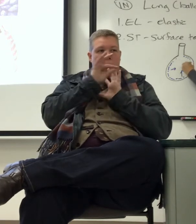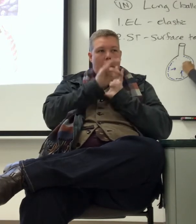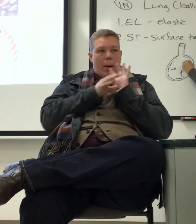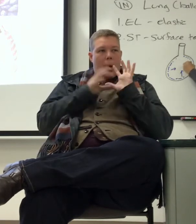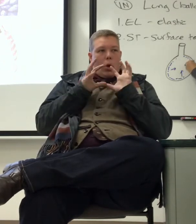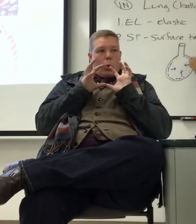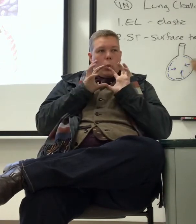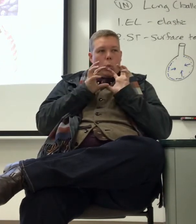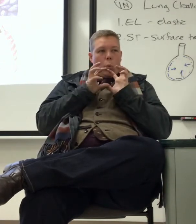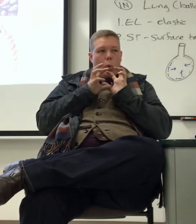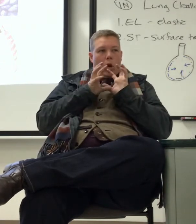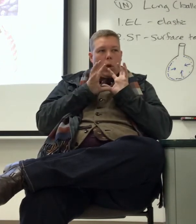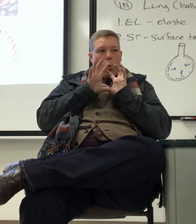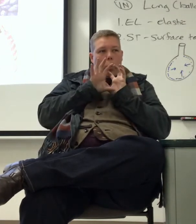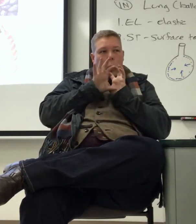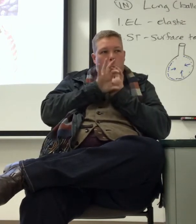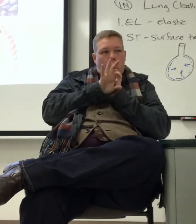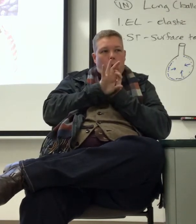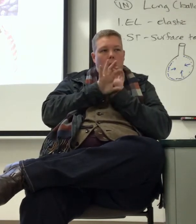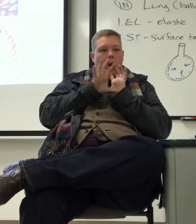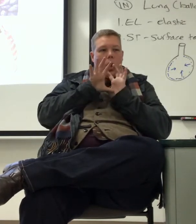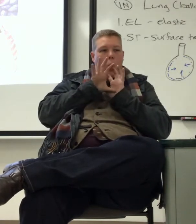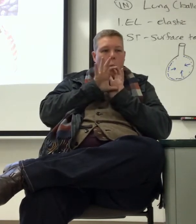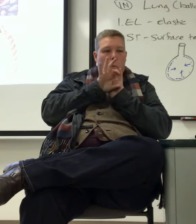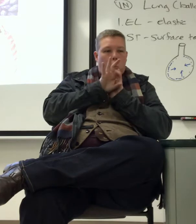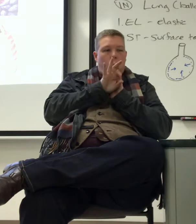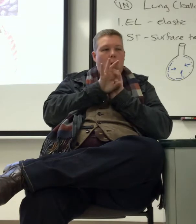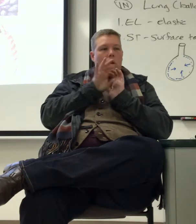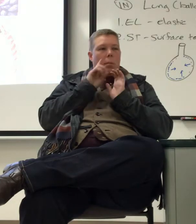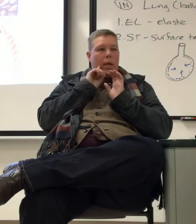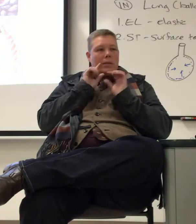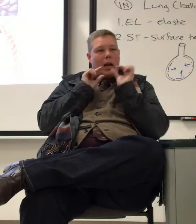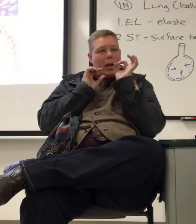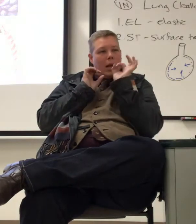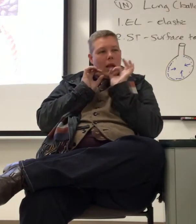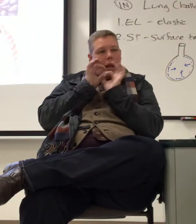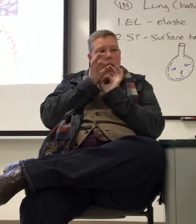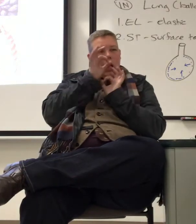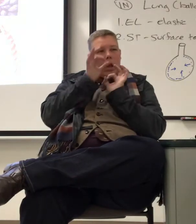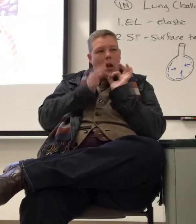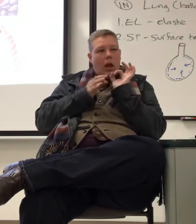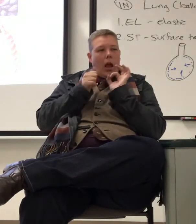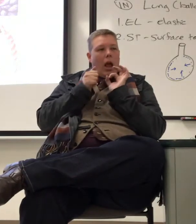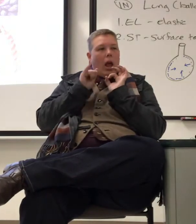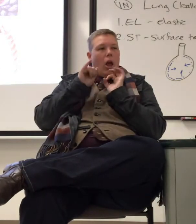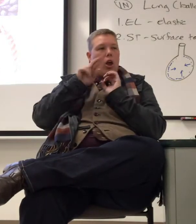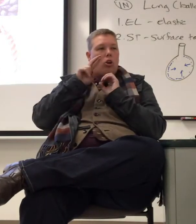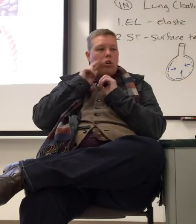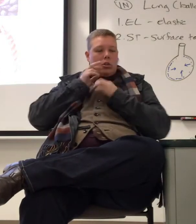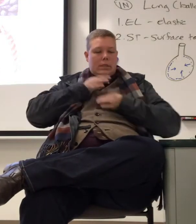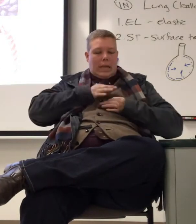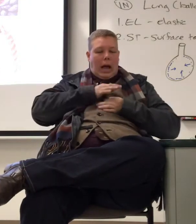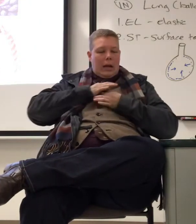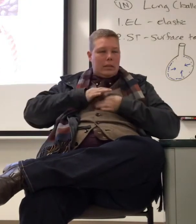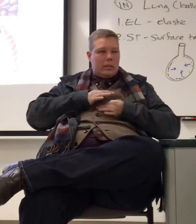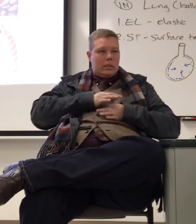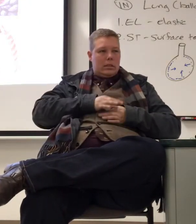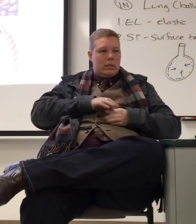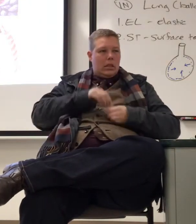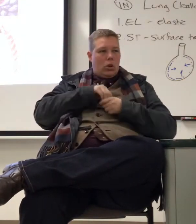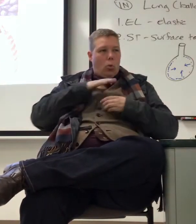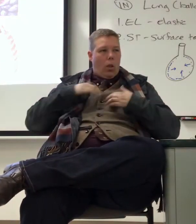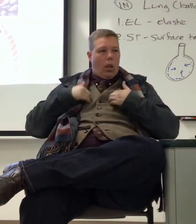that wants to collapse the tiny air sacs in your lungs. So what can help break the surface tension are